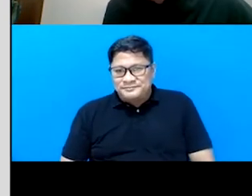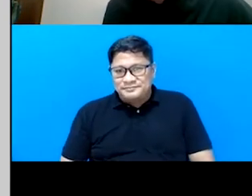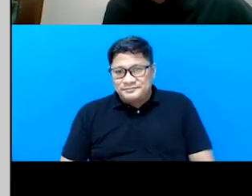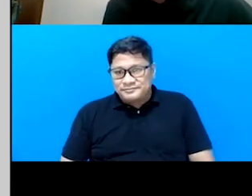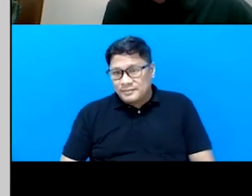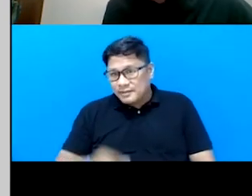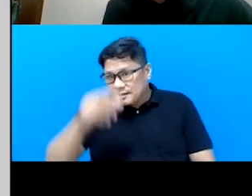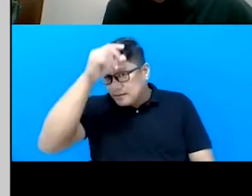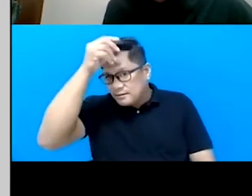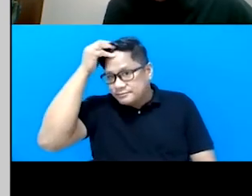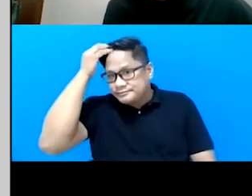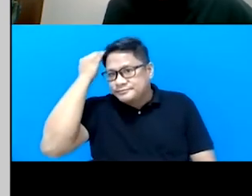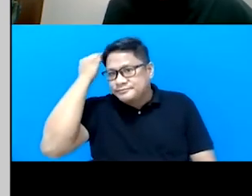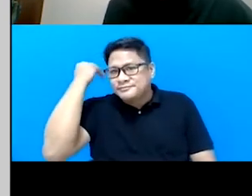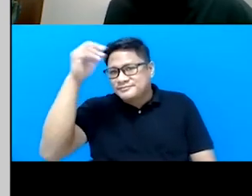All right.